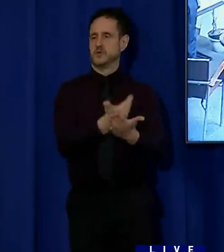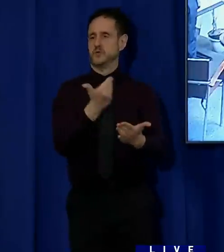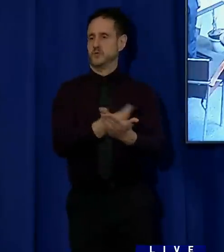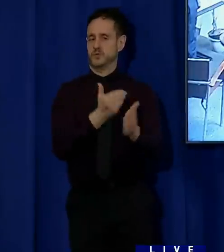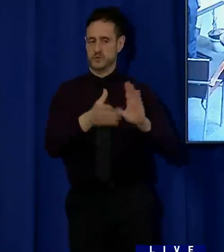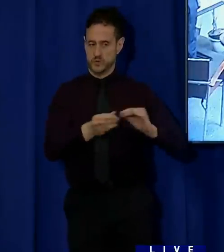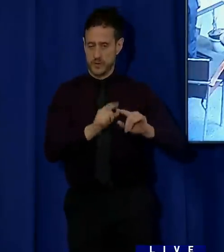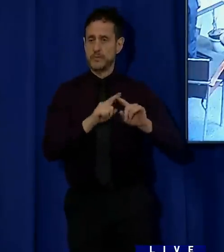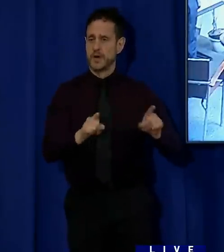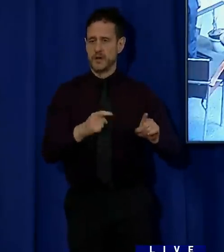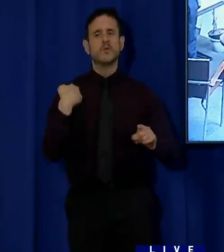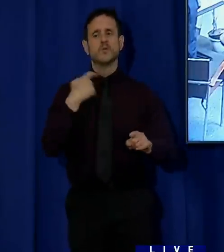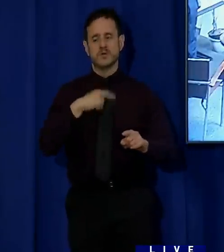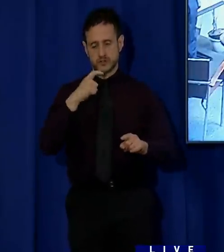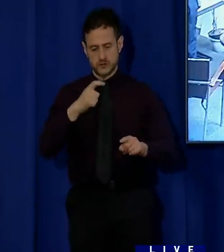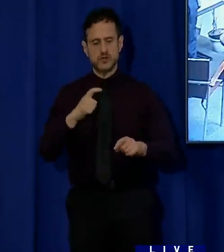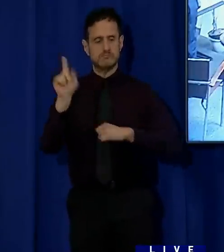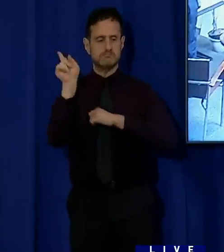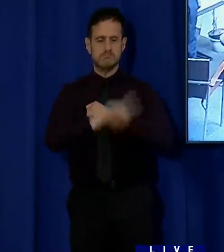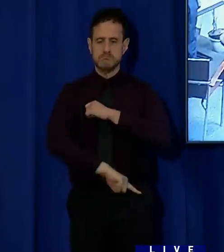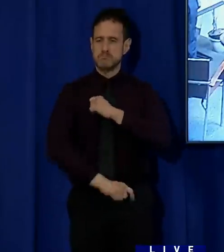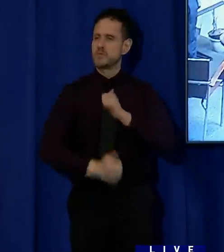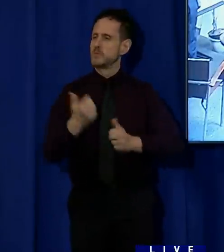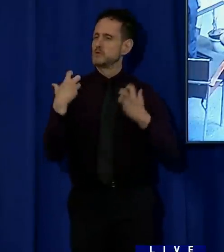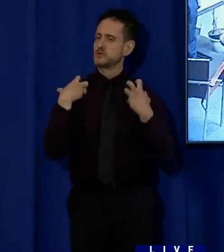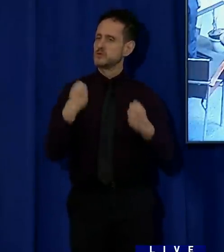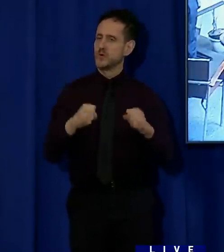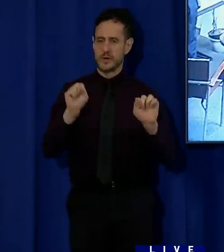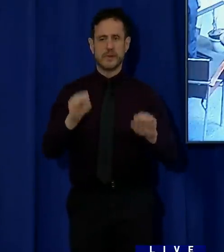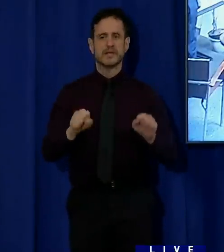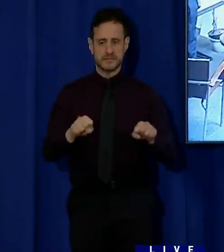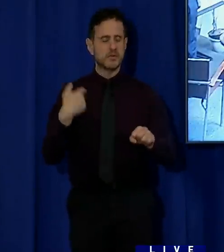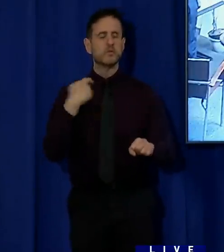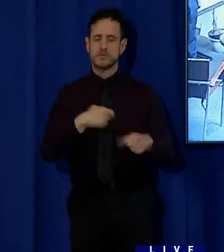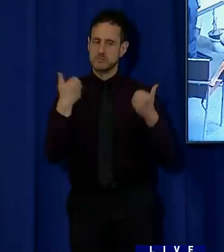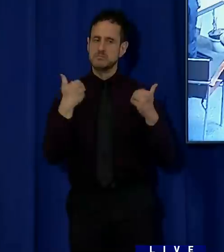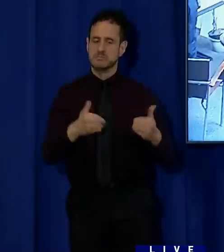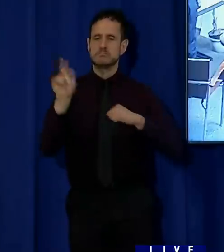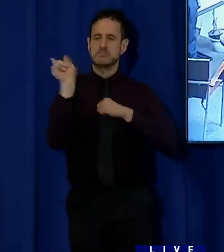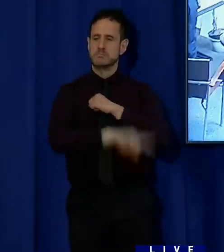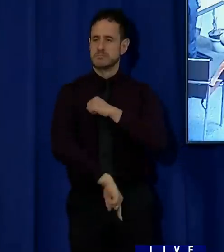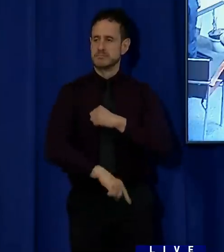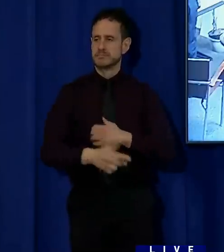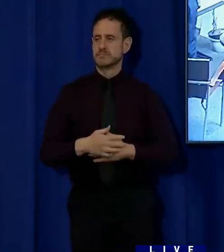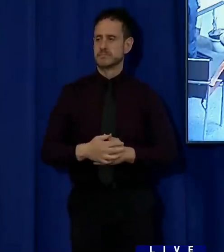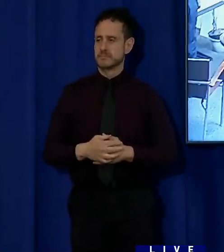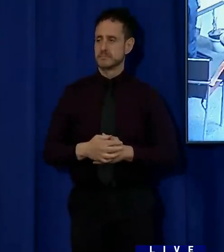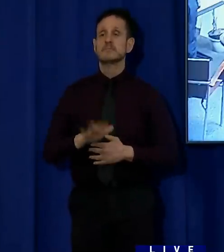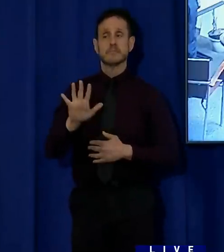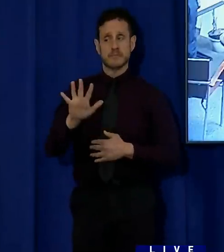the strongest possible action that we can take should be taken.